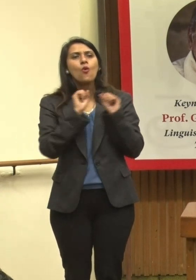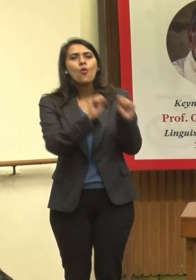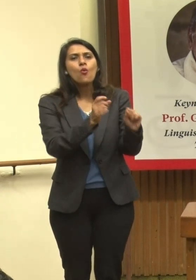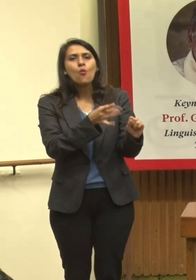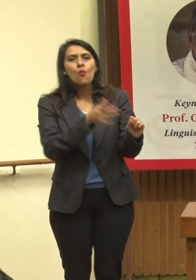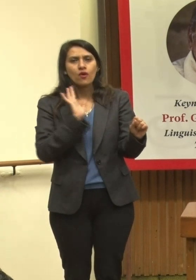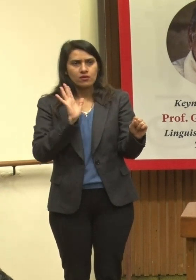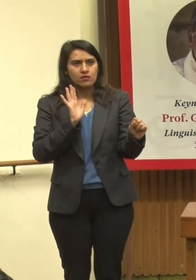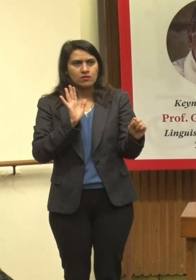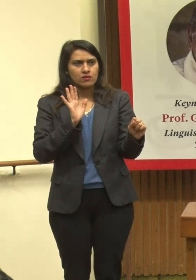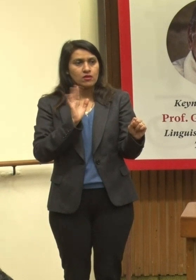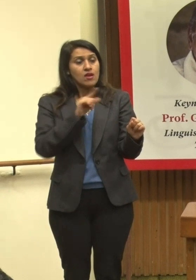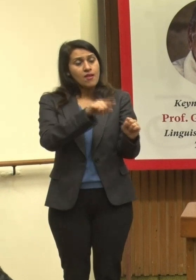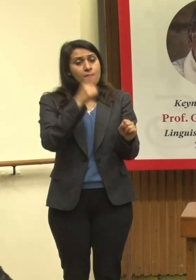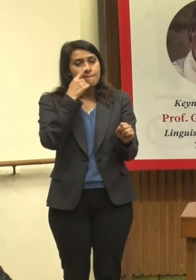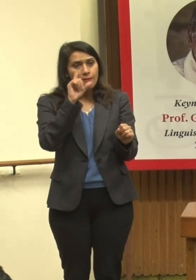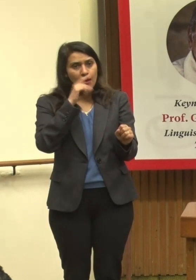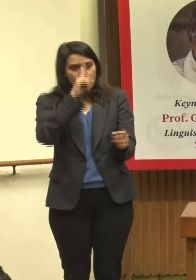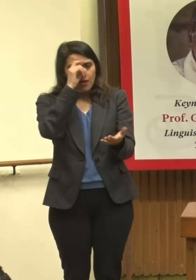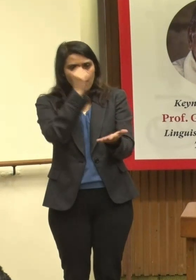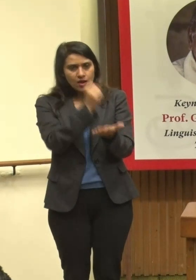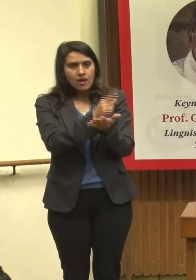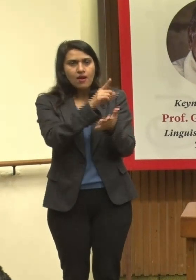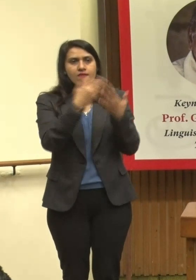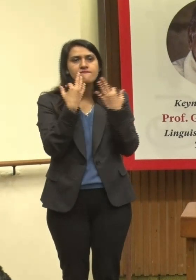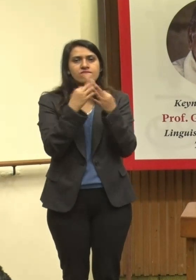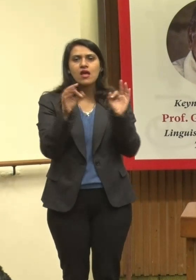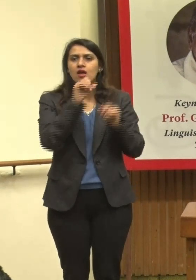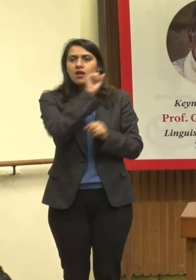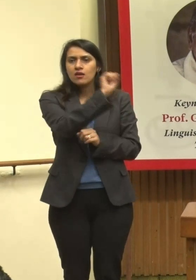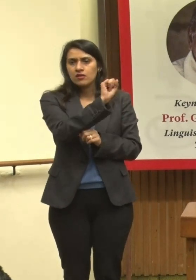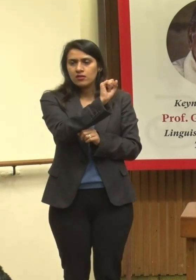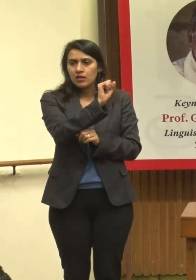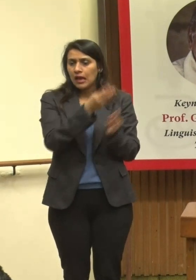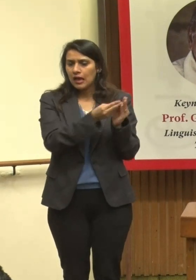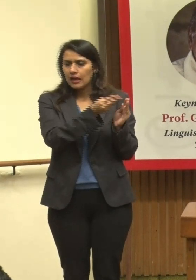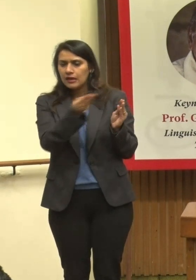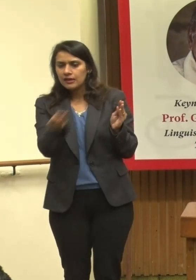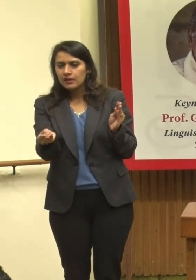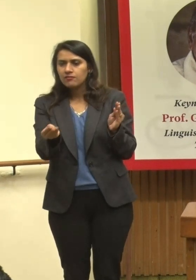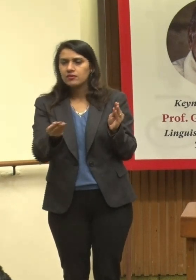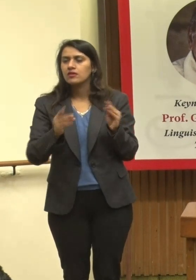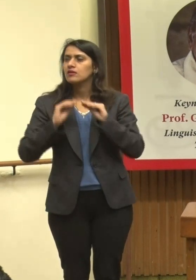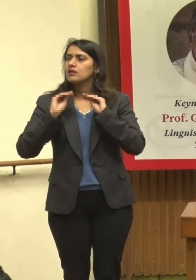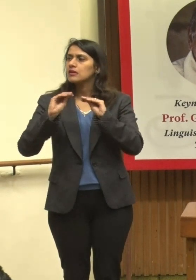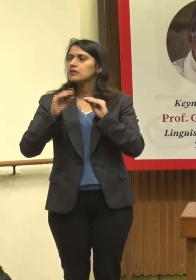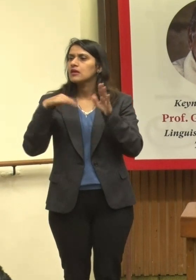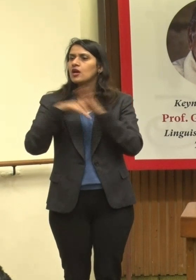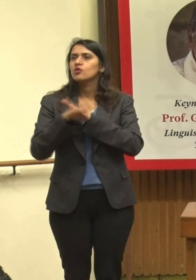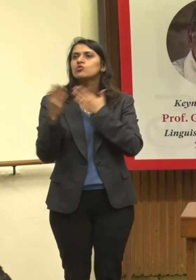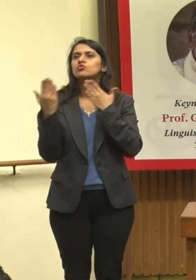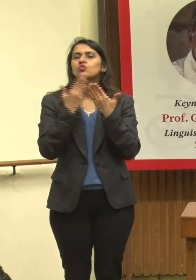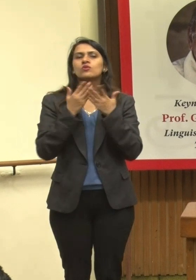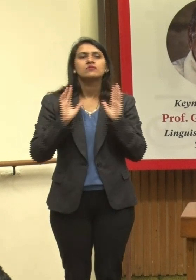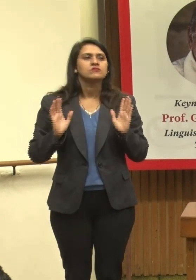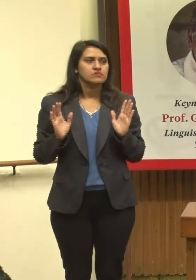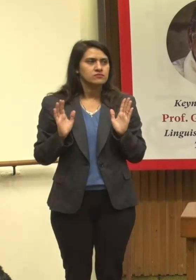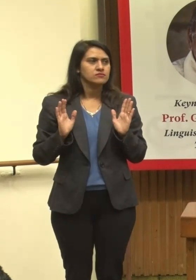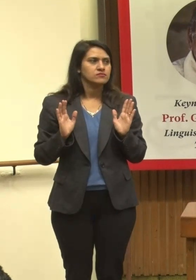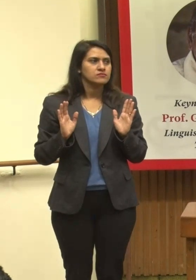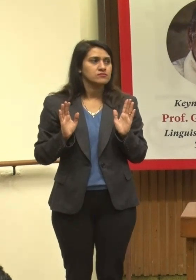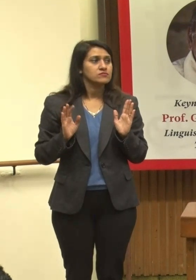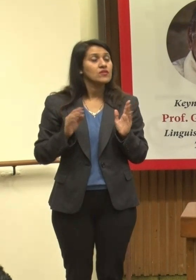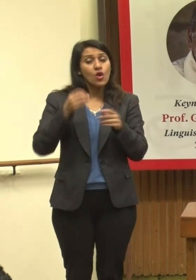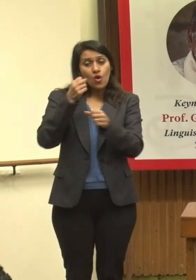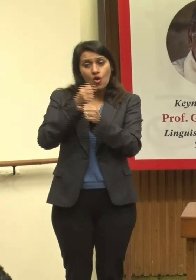the parents the freedom to decide which is the language that should be studied in schools. The intention